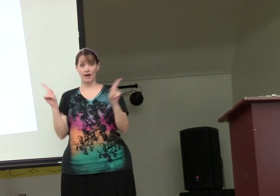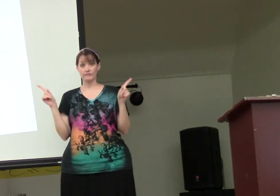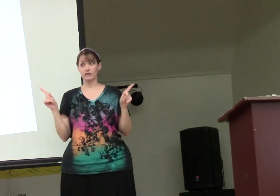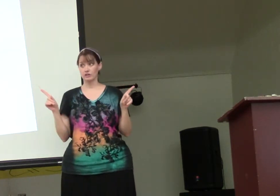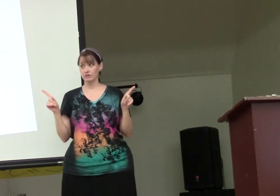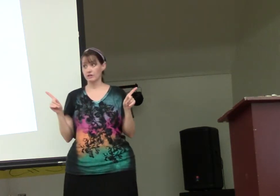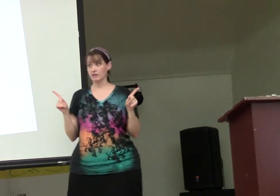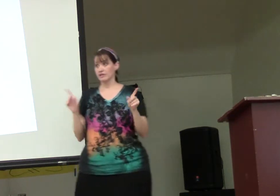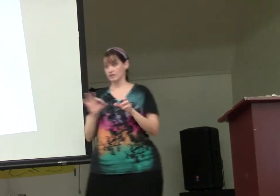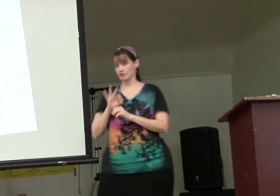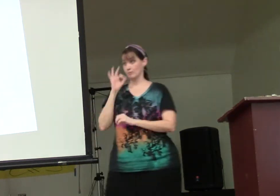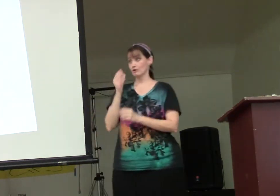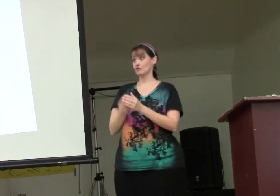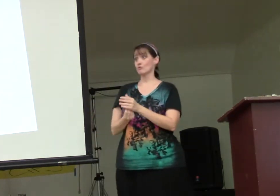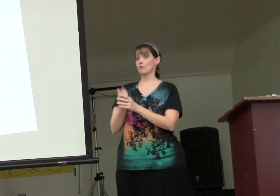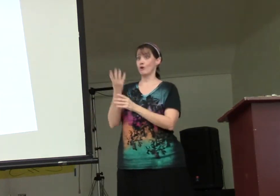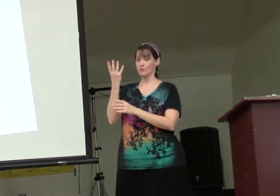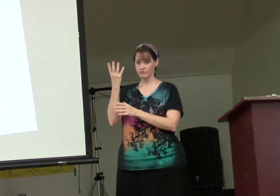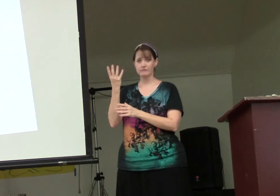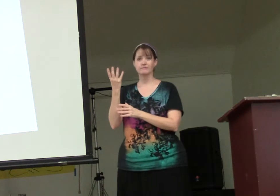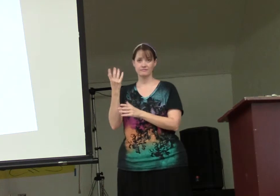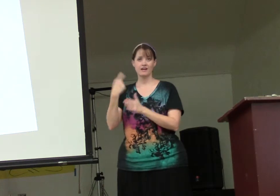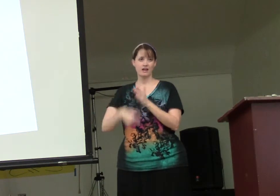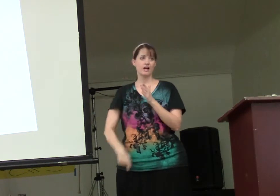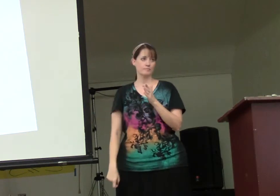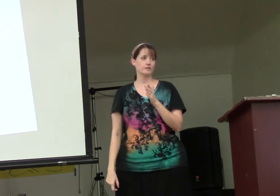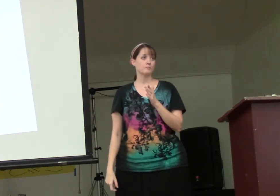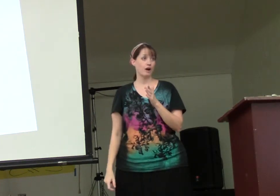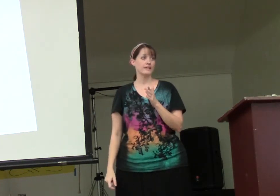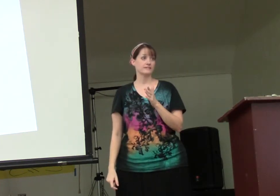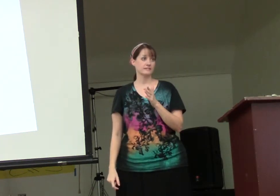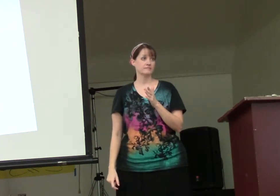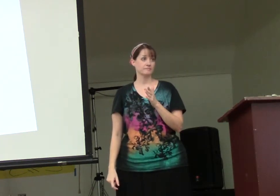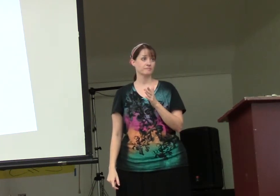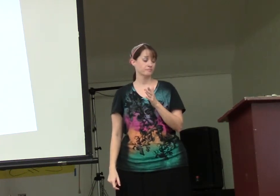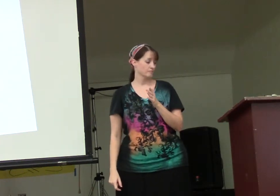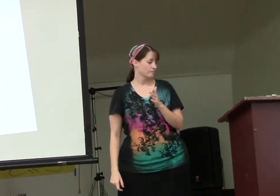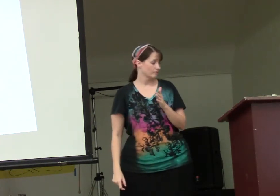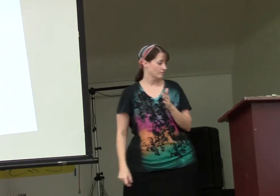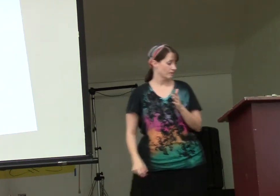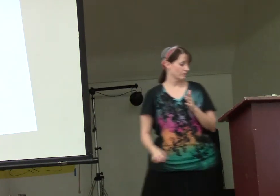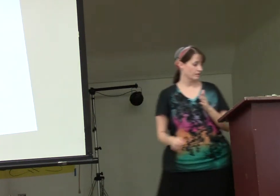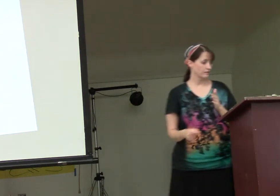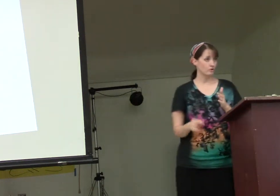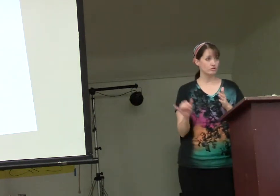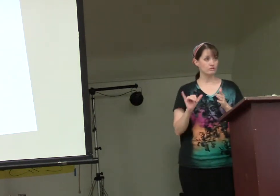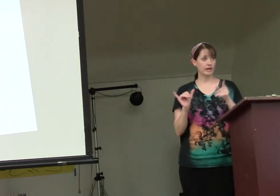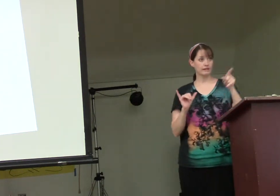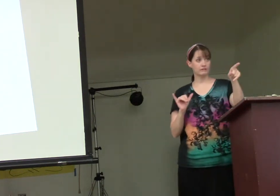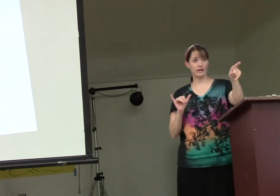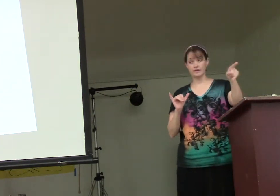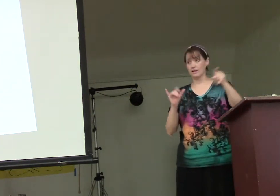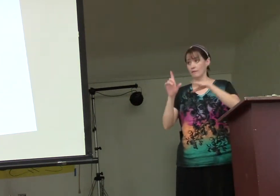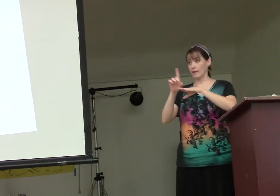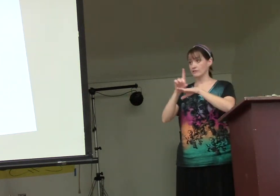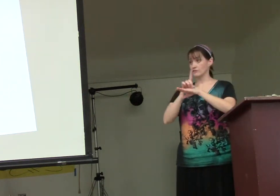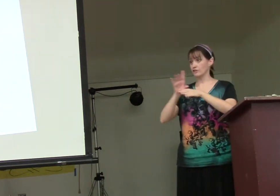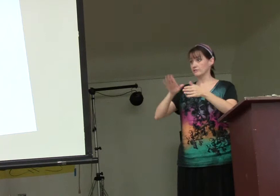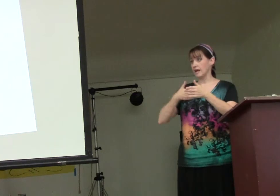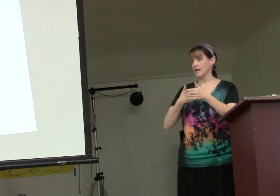However, spiritual growth comes at a price. You know, like Pastor Darrell sang